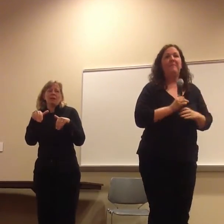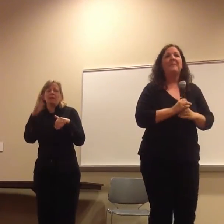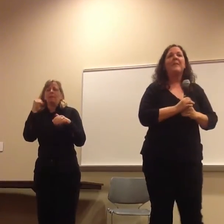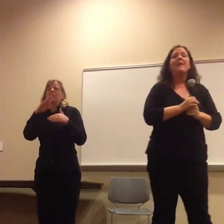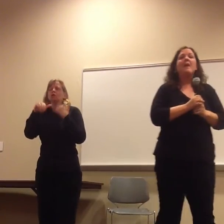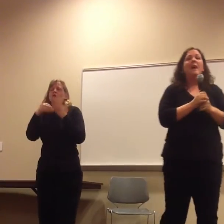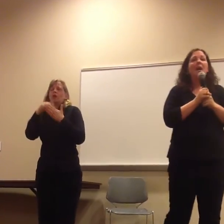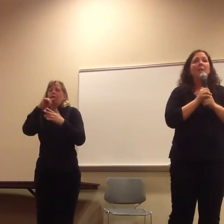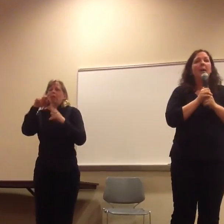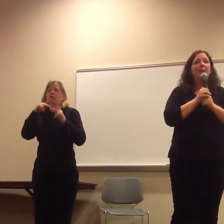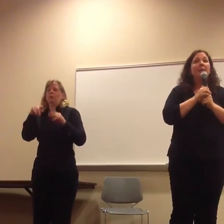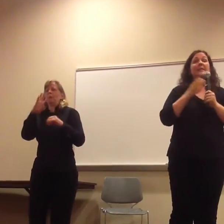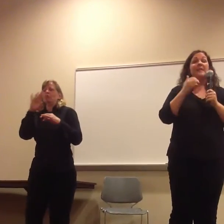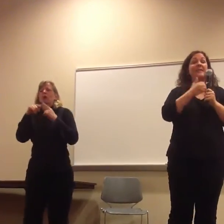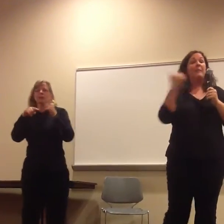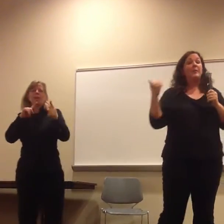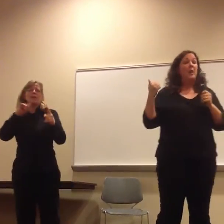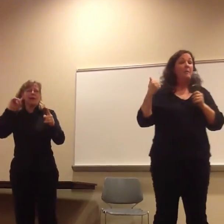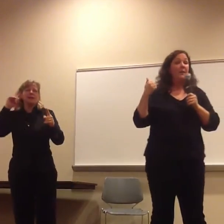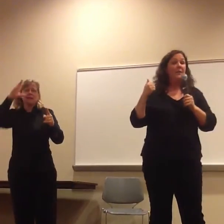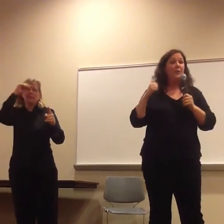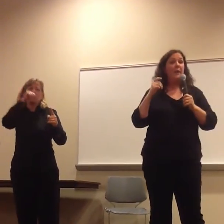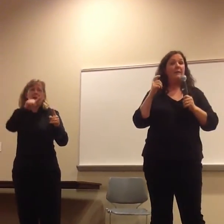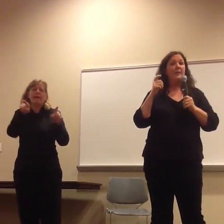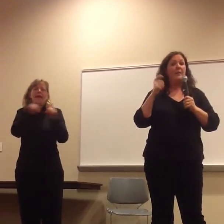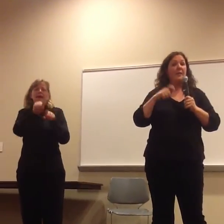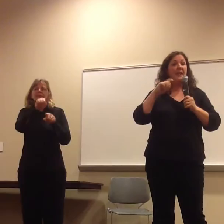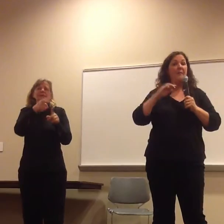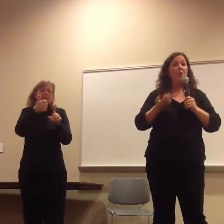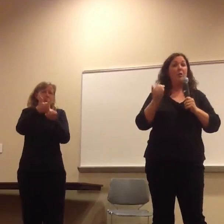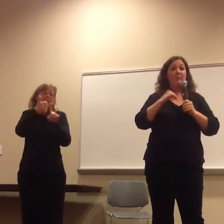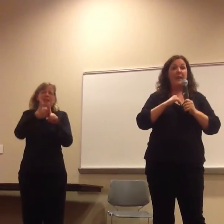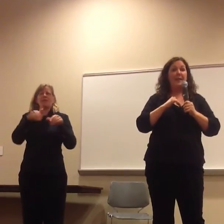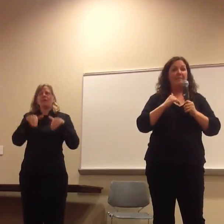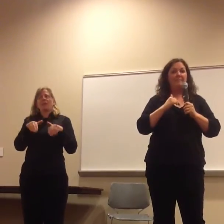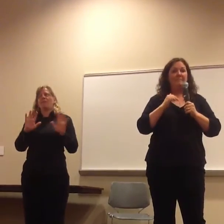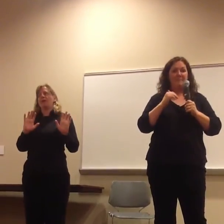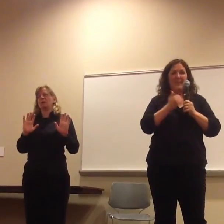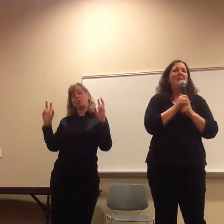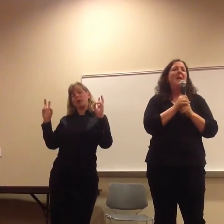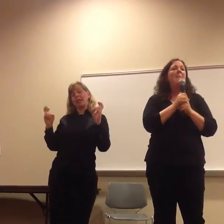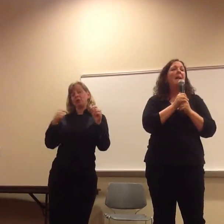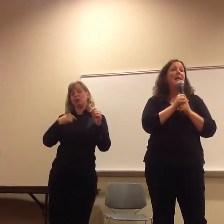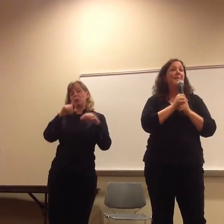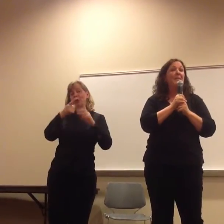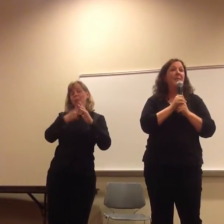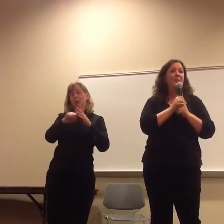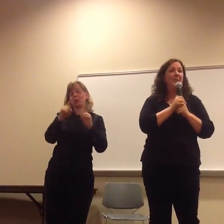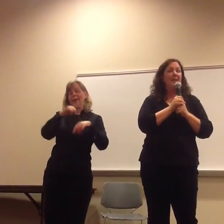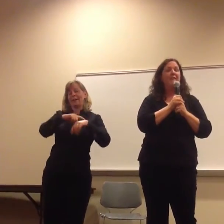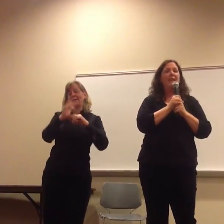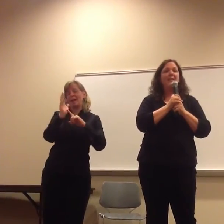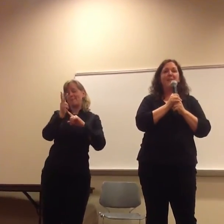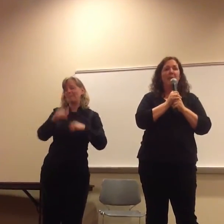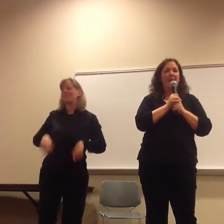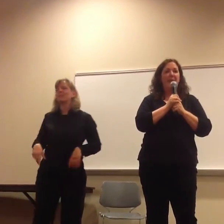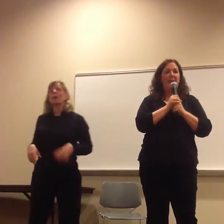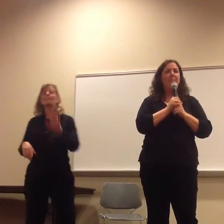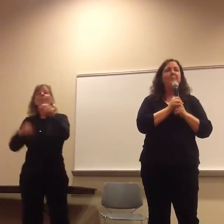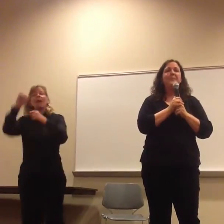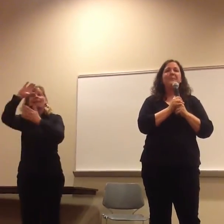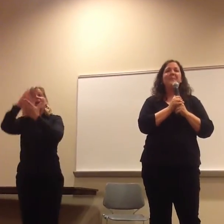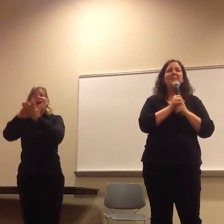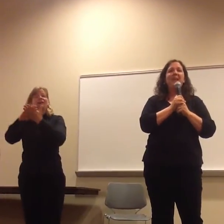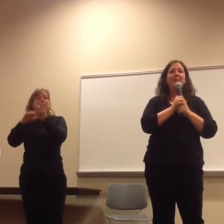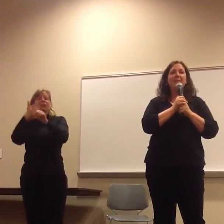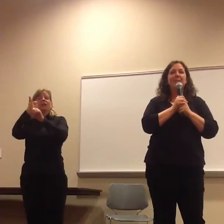don't know. And this is a separate topic, so you have to start the timer all over again. My husband, who's deaf and does not want to get